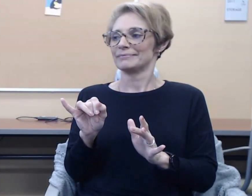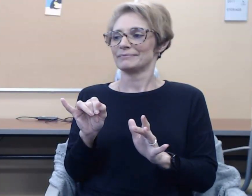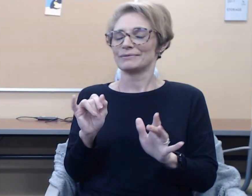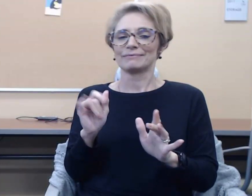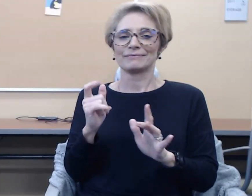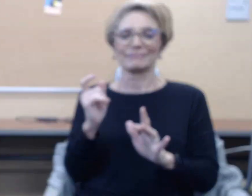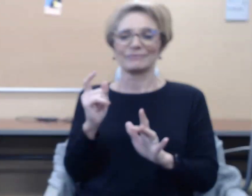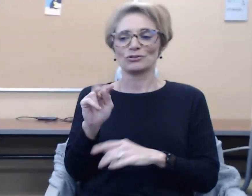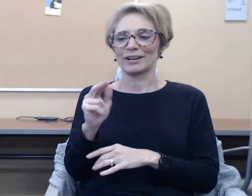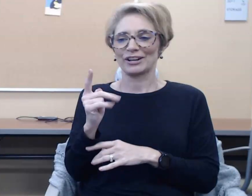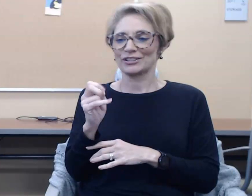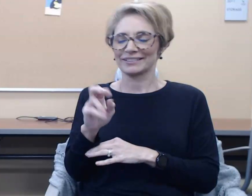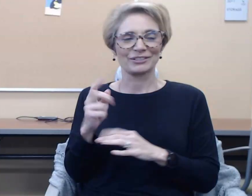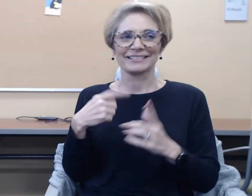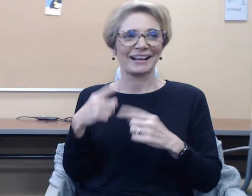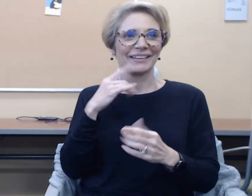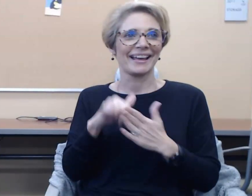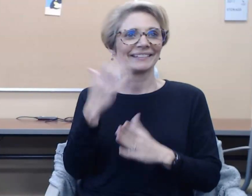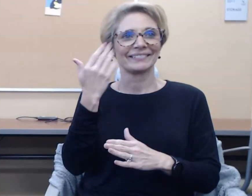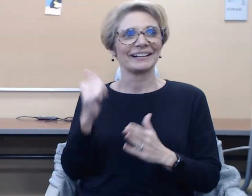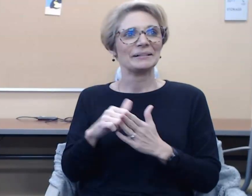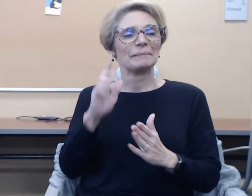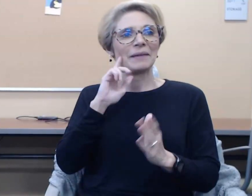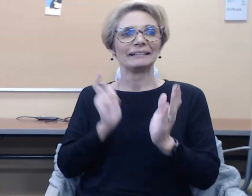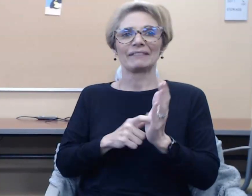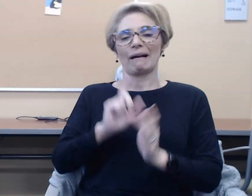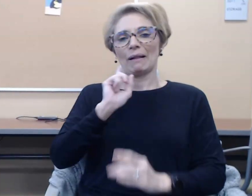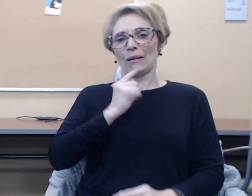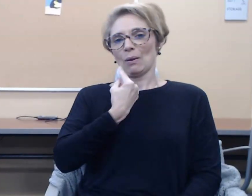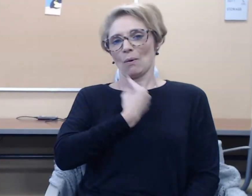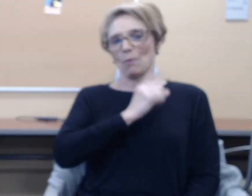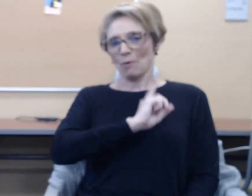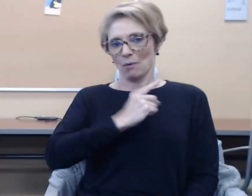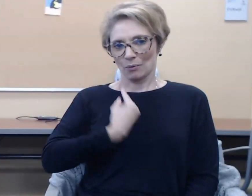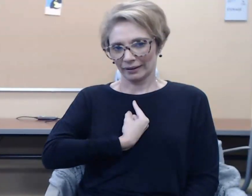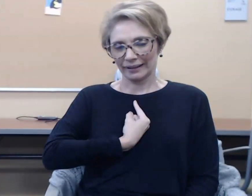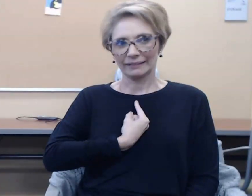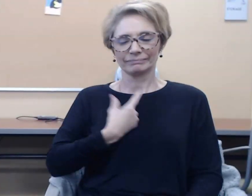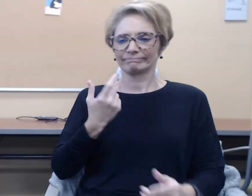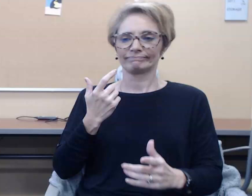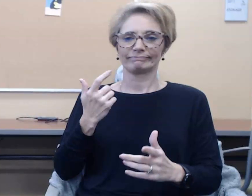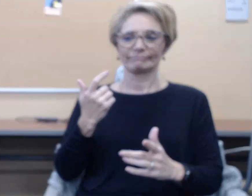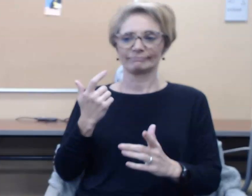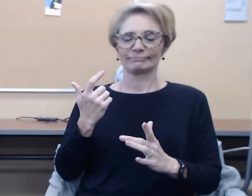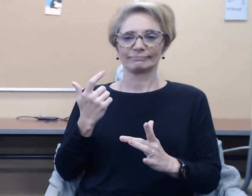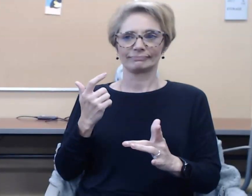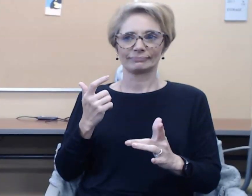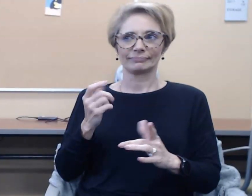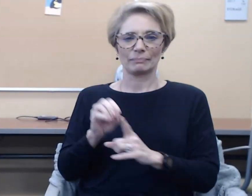and manifestations of loneliness. So what's causing you to feel isolated and how is that loneliness